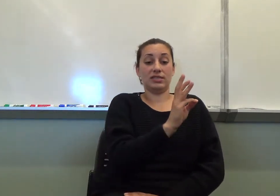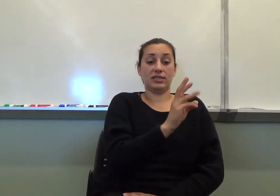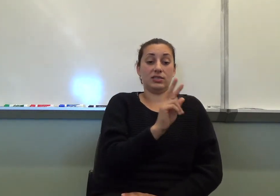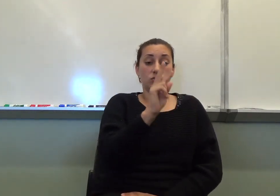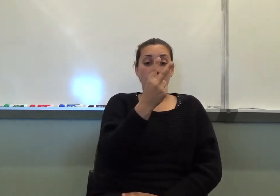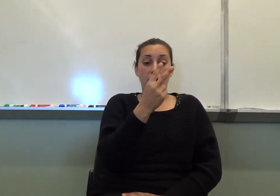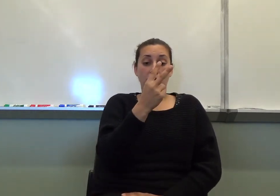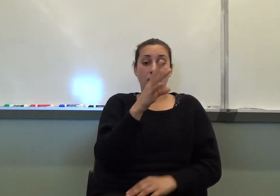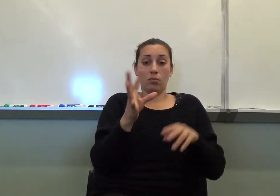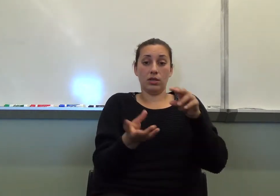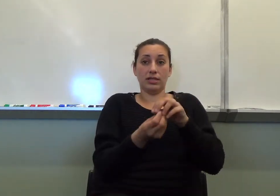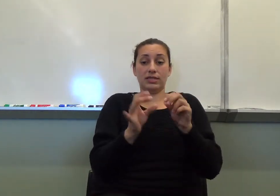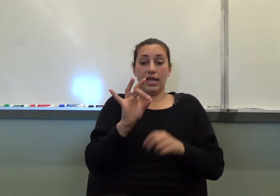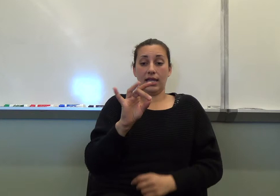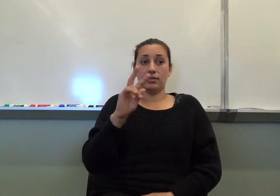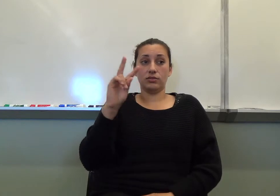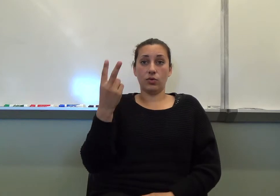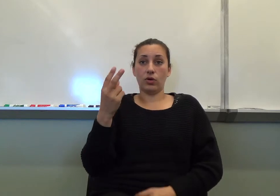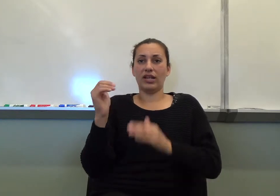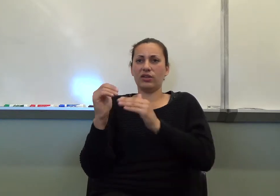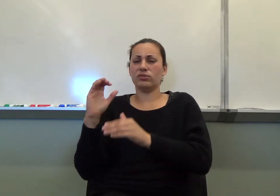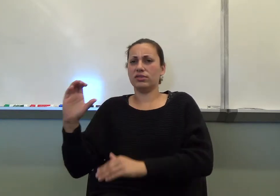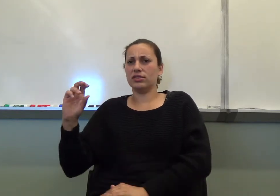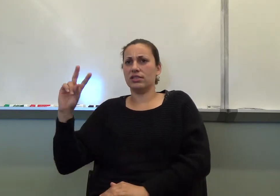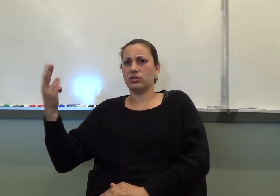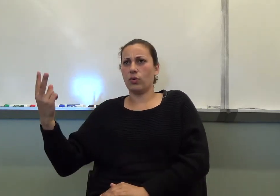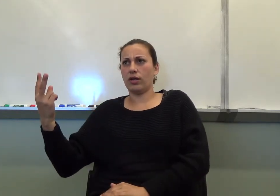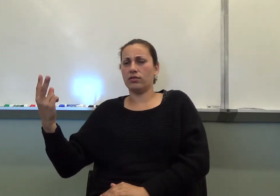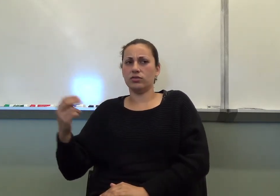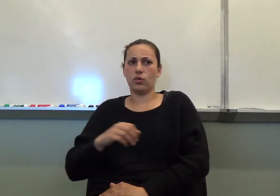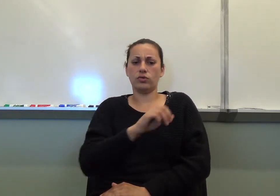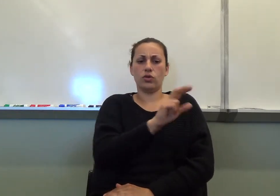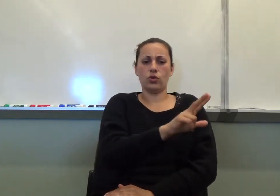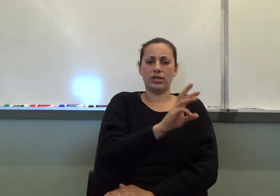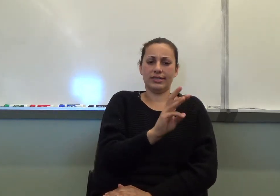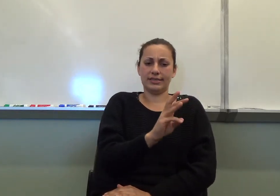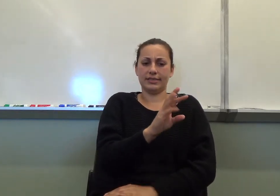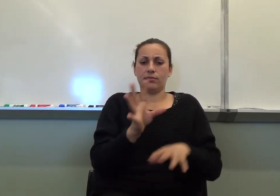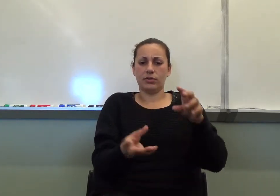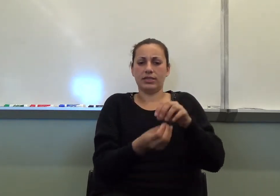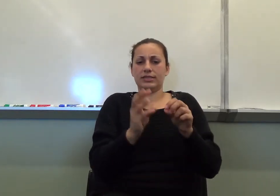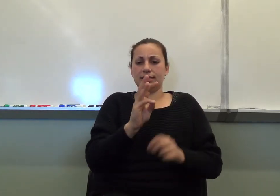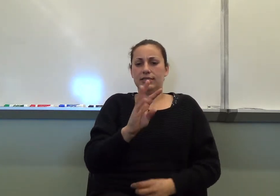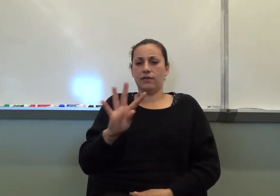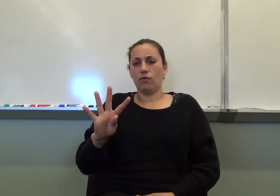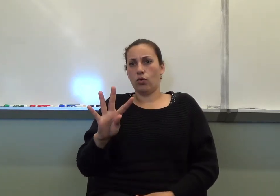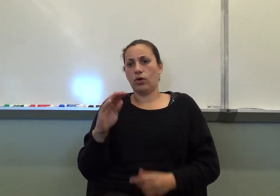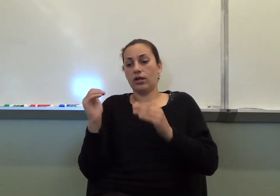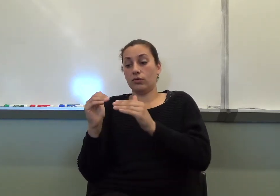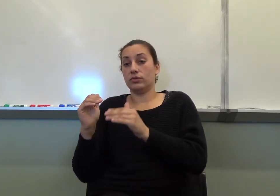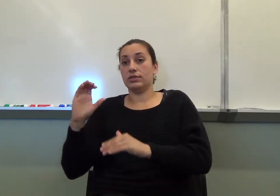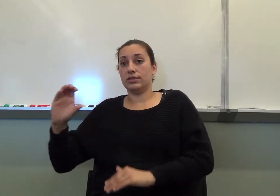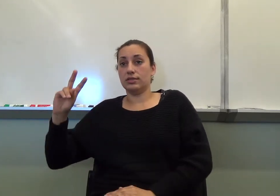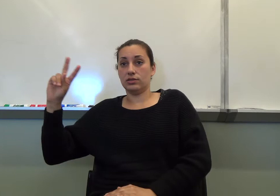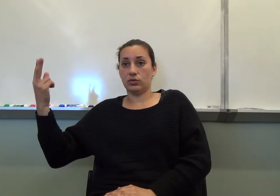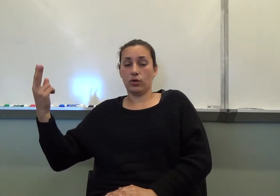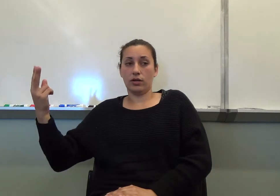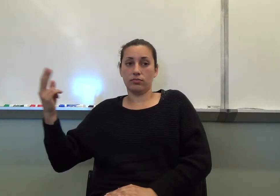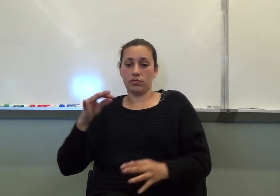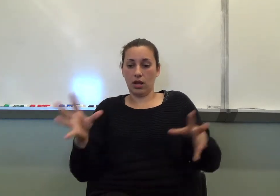squared. Well, that's 36, and that's 64. Adding the two together, you get 100.